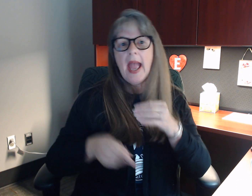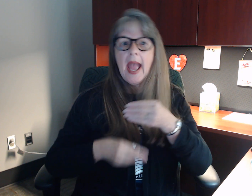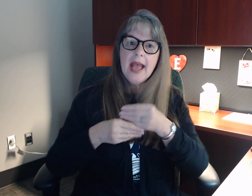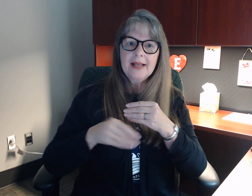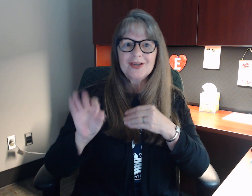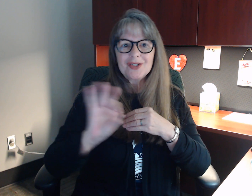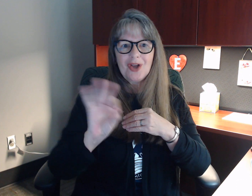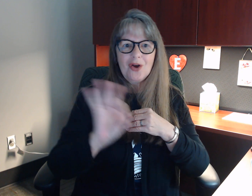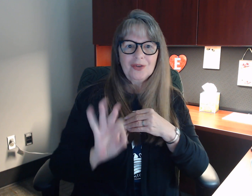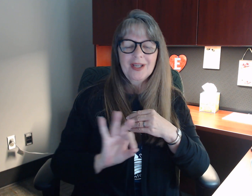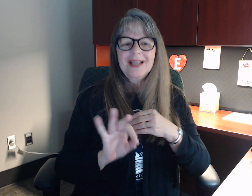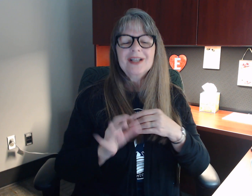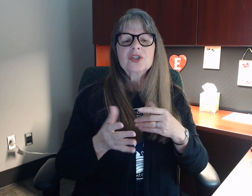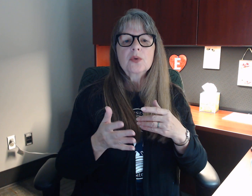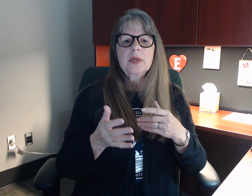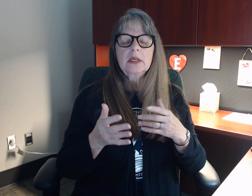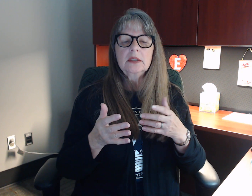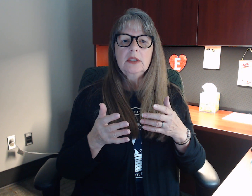add salt, so